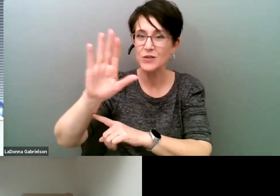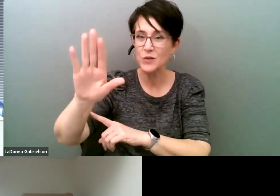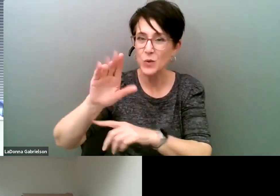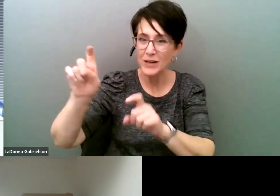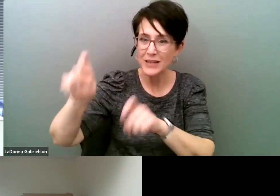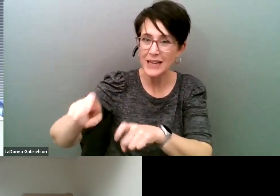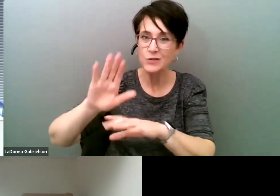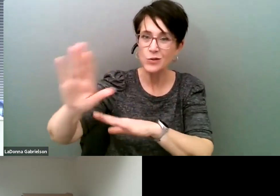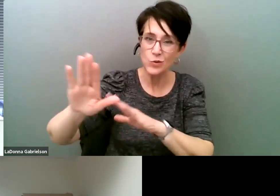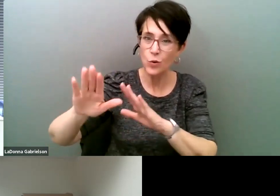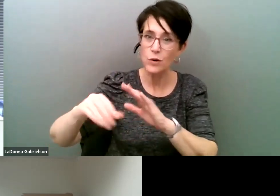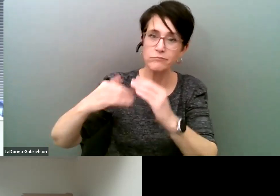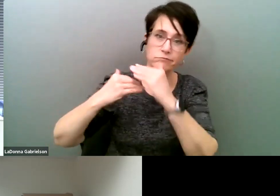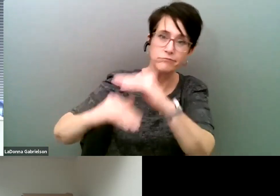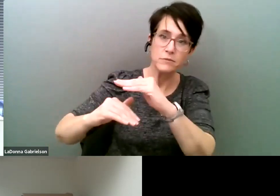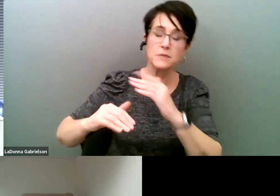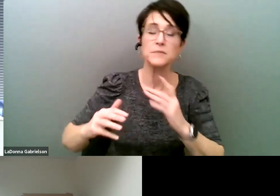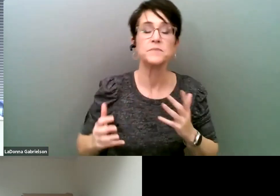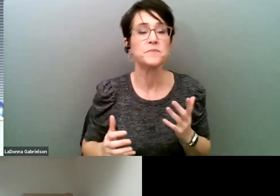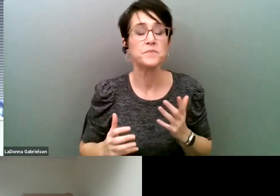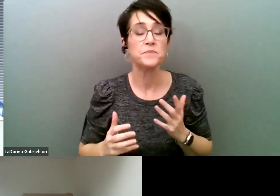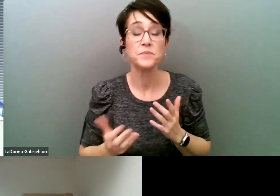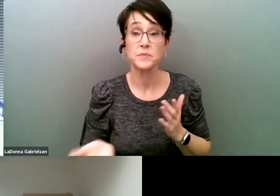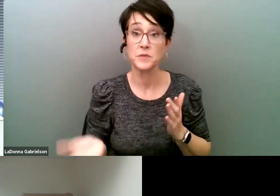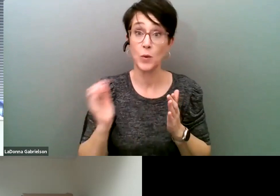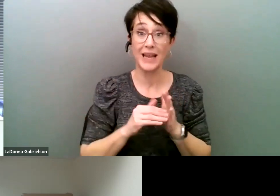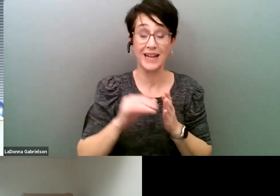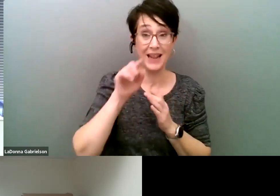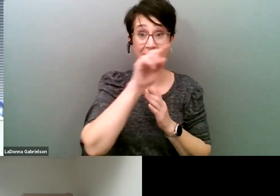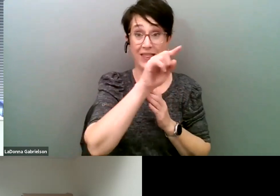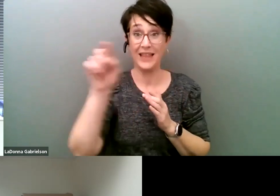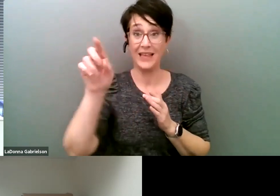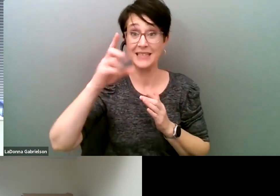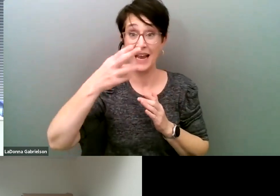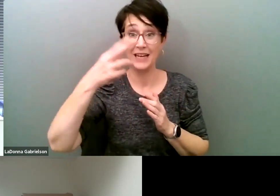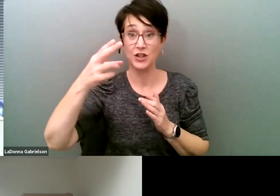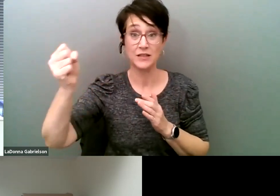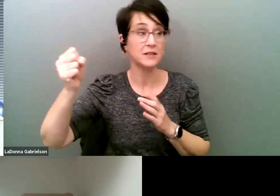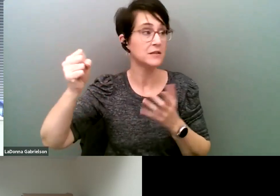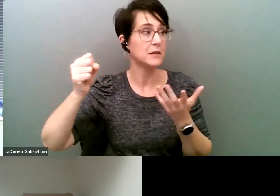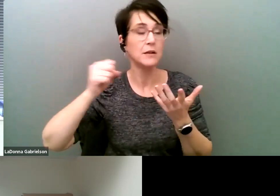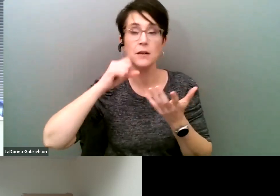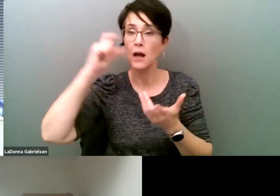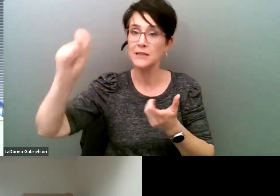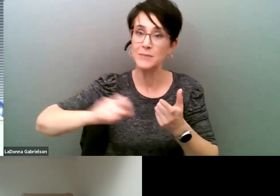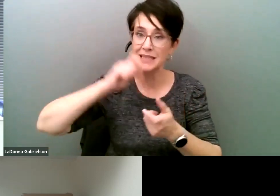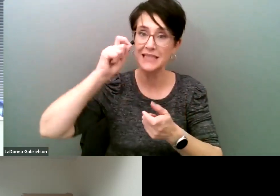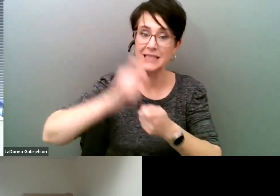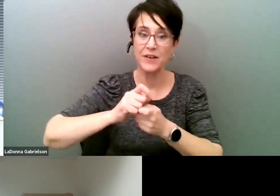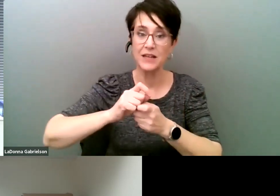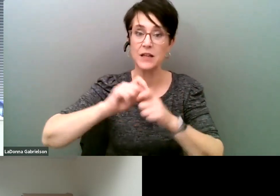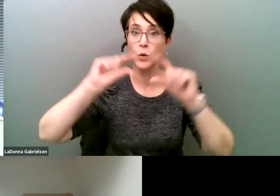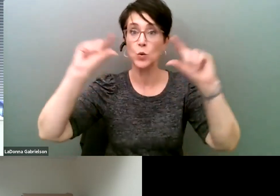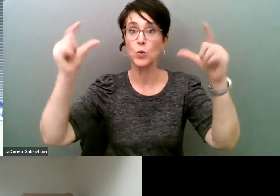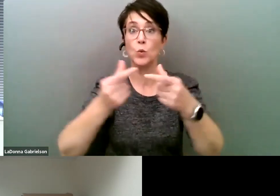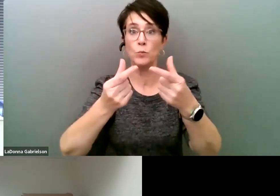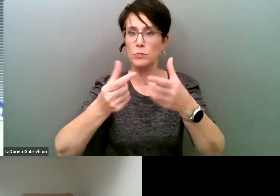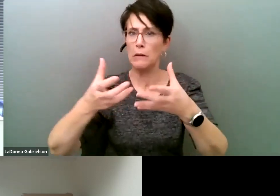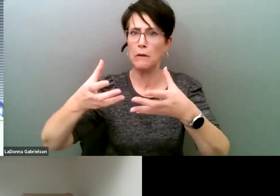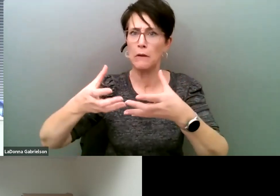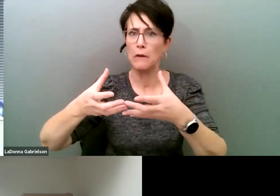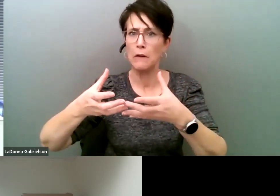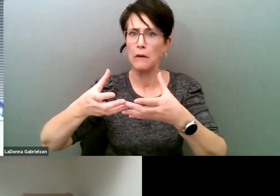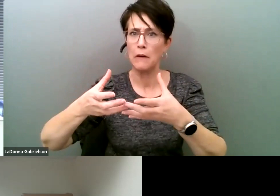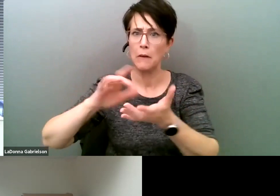impairment. But the point is that this group has not specifically been identified before, as far as the medically improved